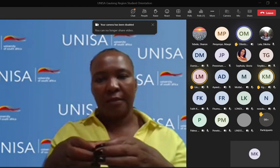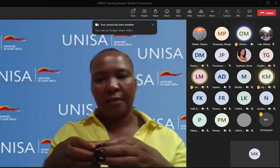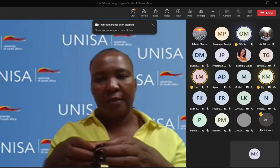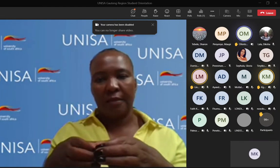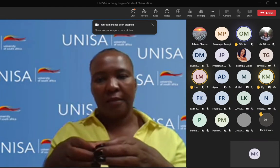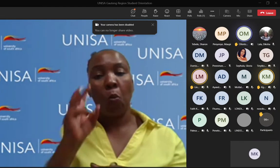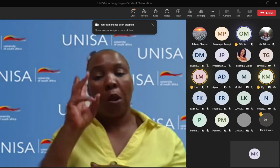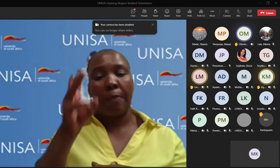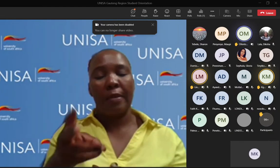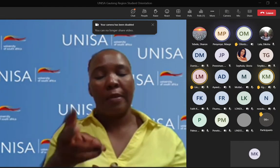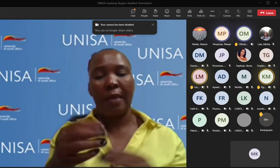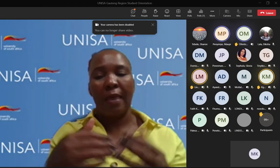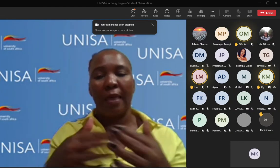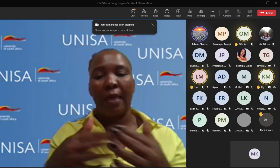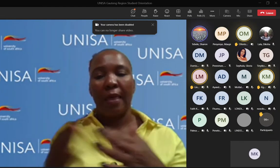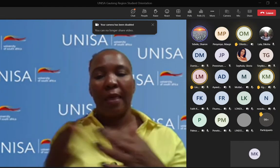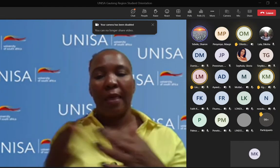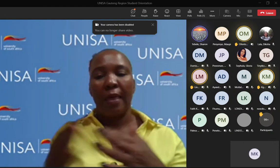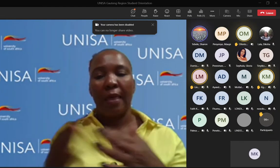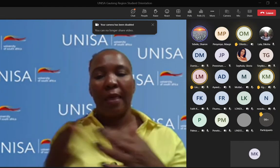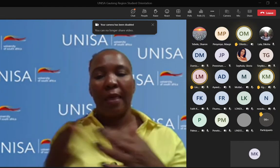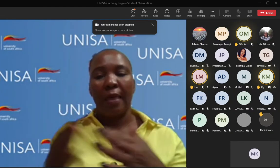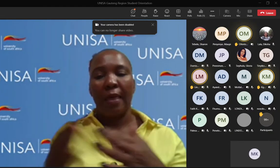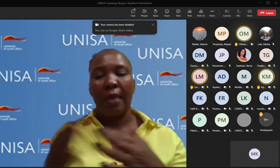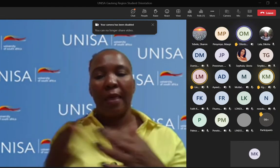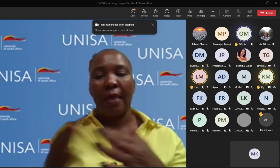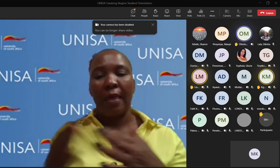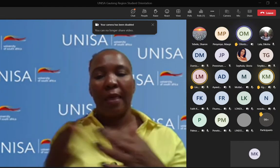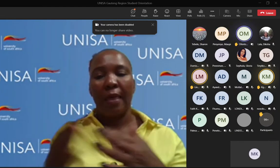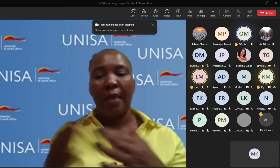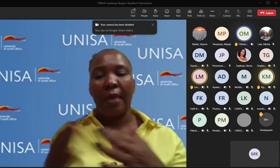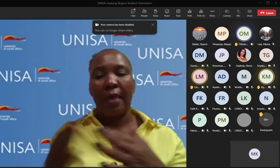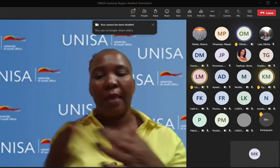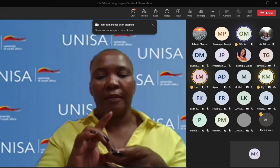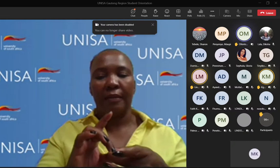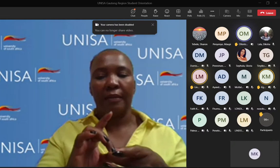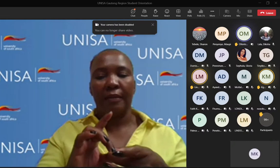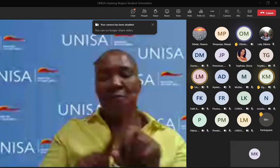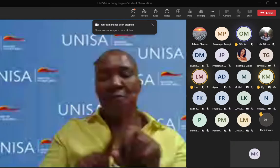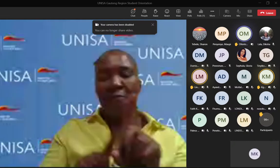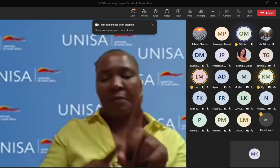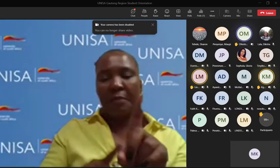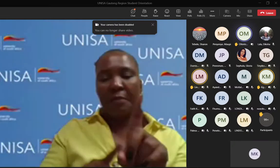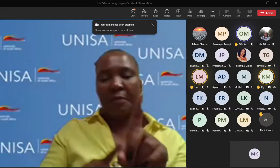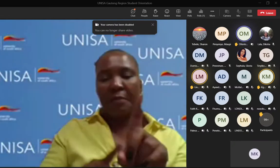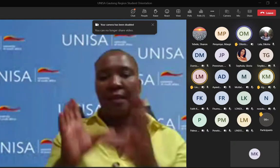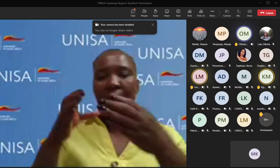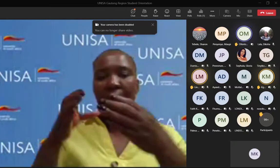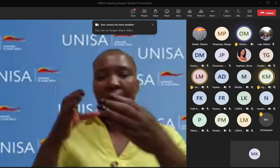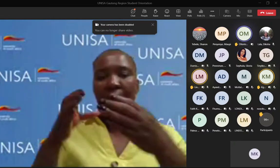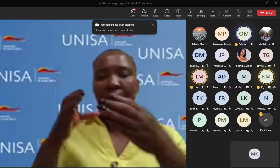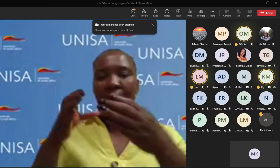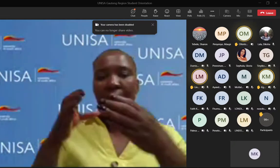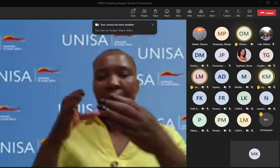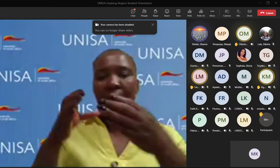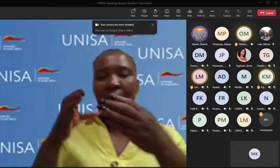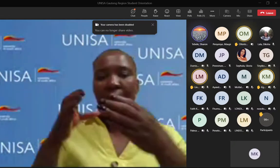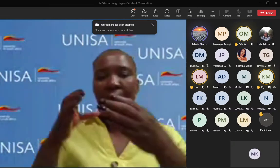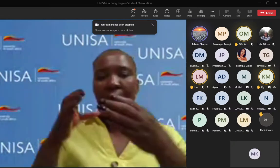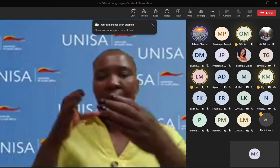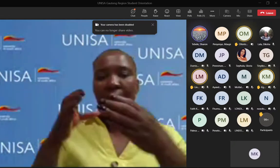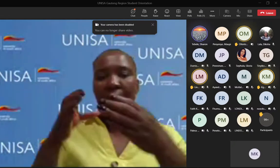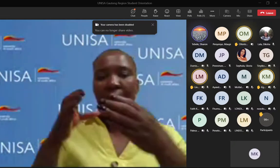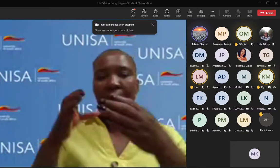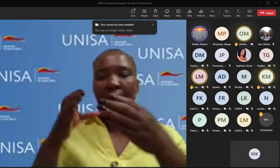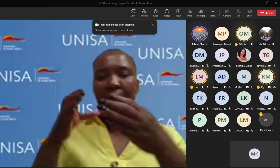will there be any link if it helps that I miss the class attendance in order for me to catch up all right you mean